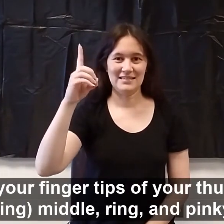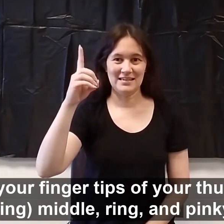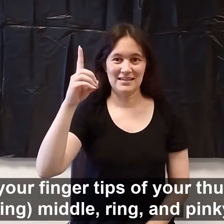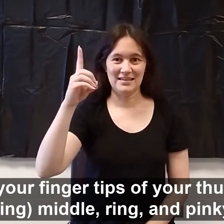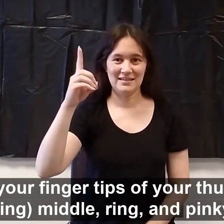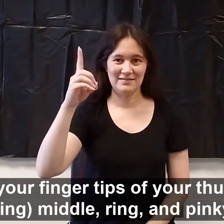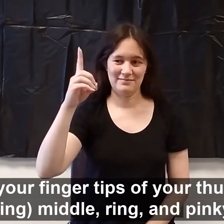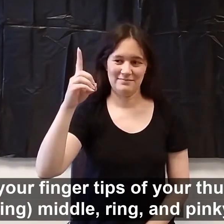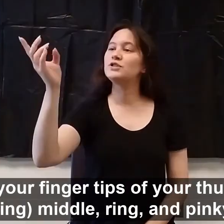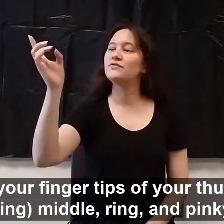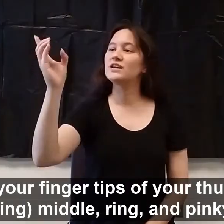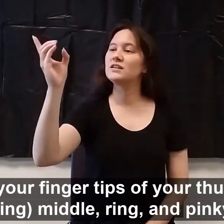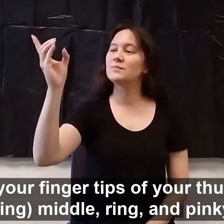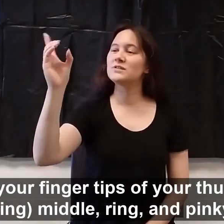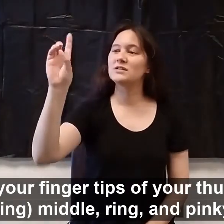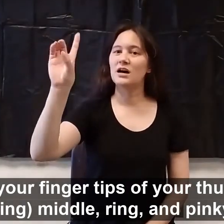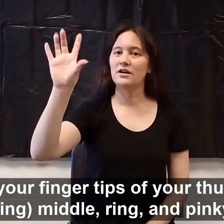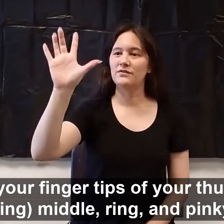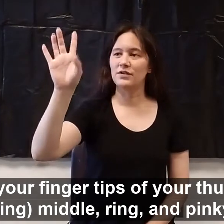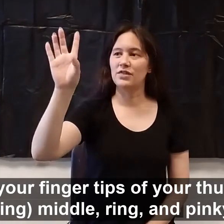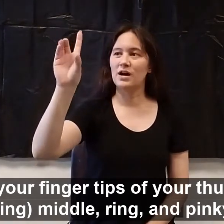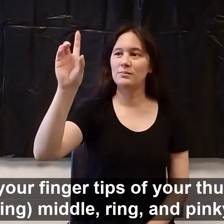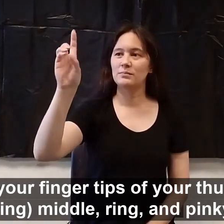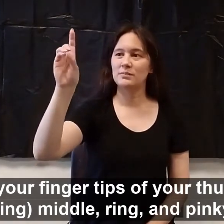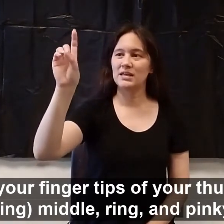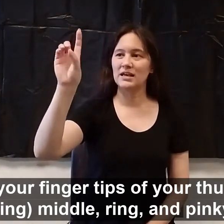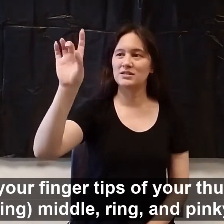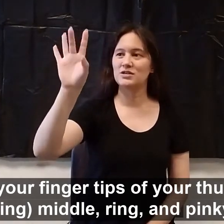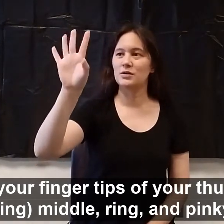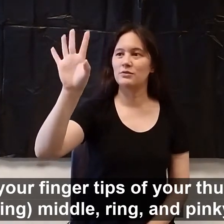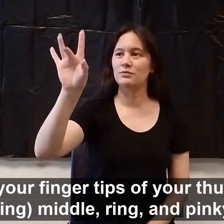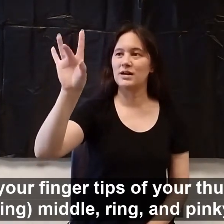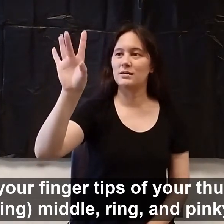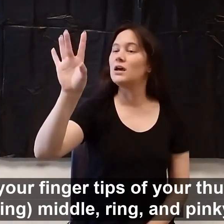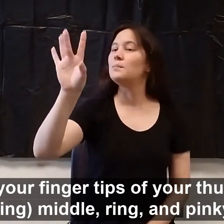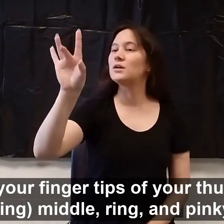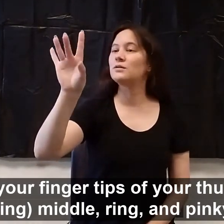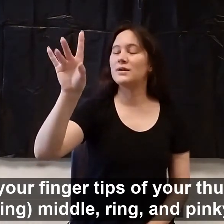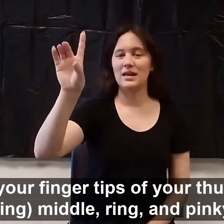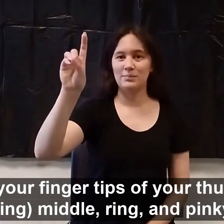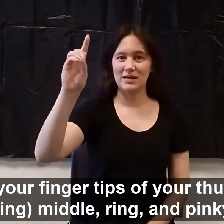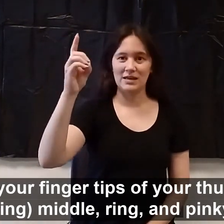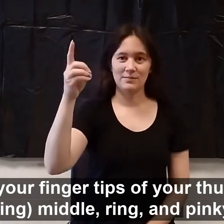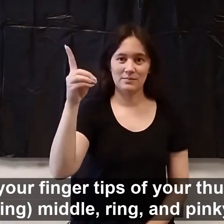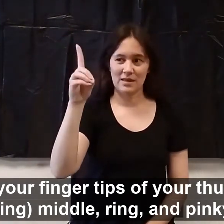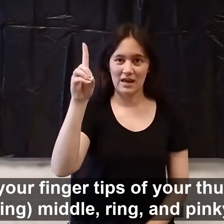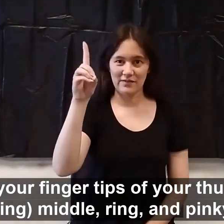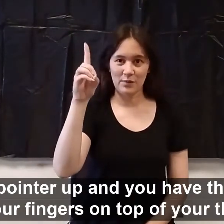D, put your fingertips of your thumb against your middle ring and pinky, have your pointer